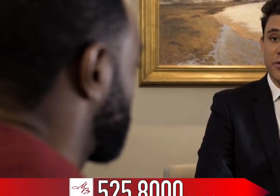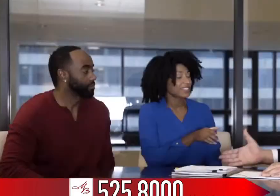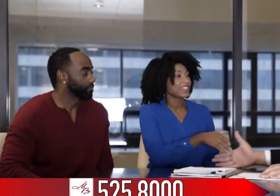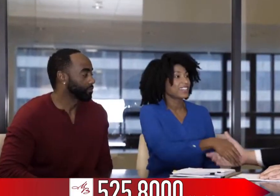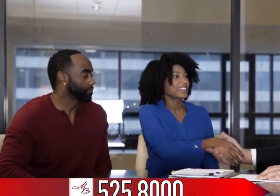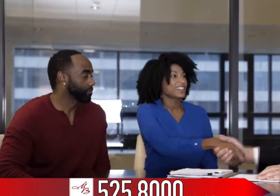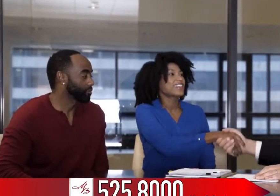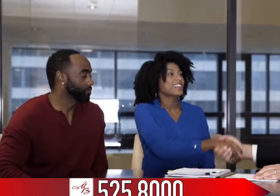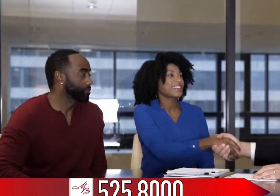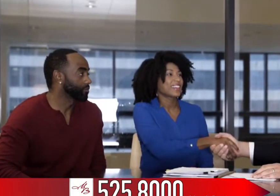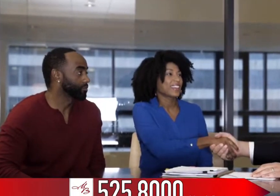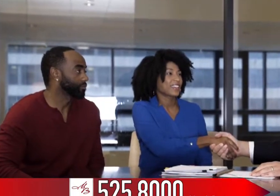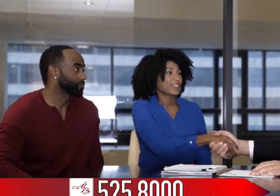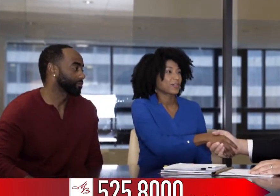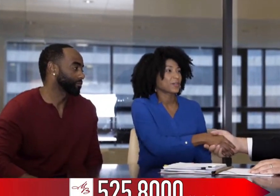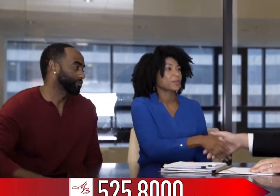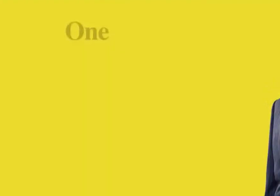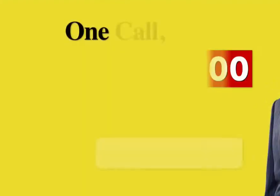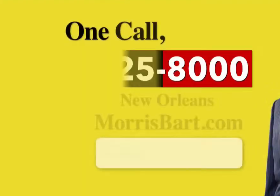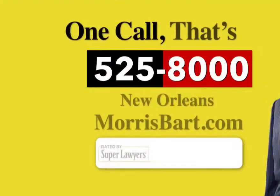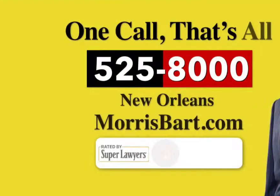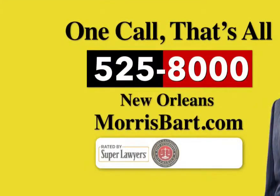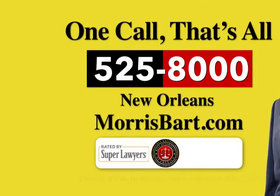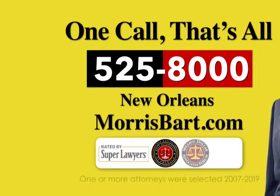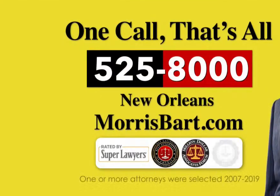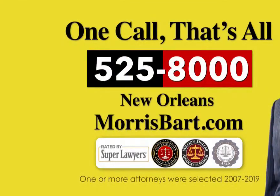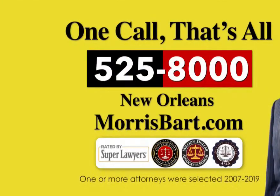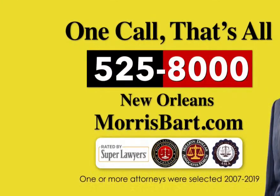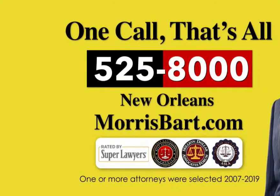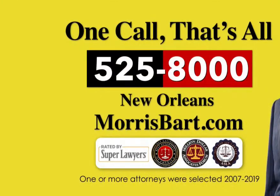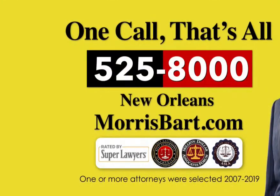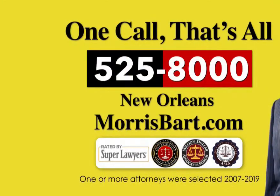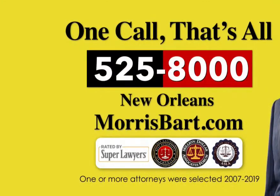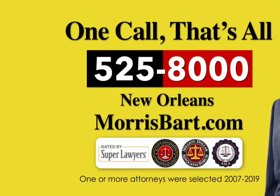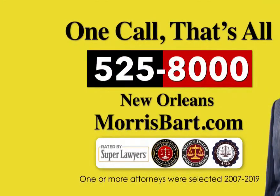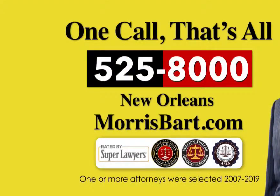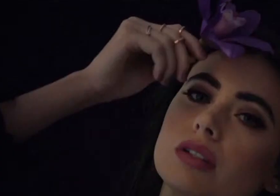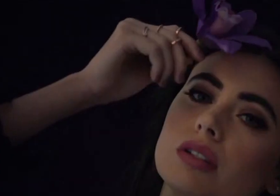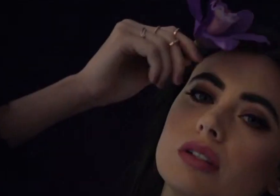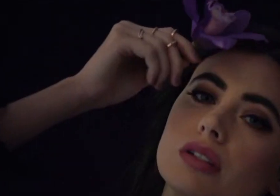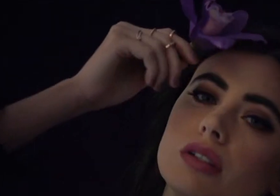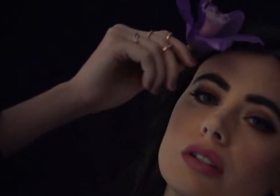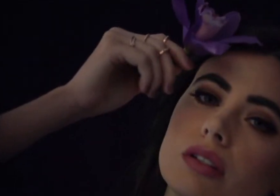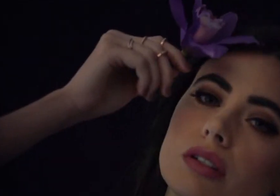get you every dollar you deserve. So if you've been injured in a car wreck, call me now.